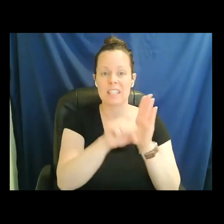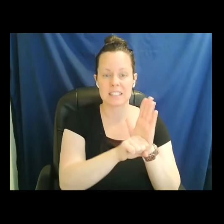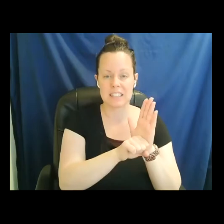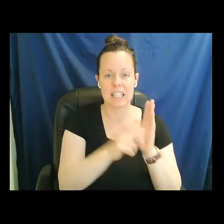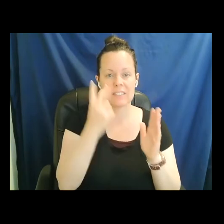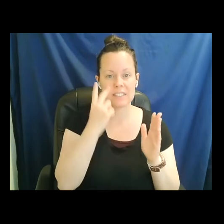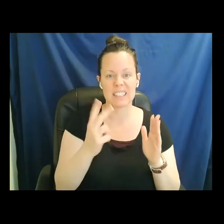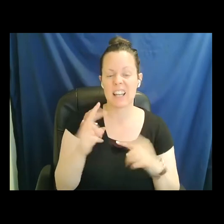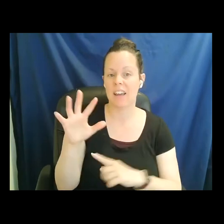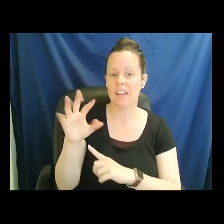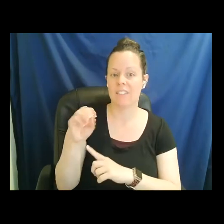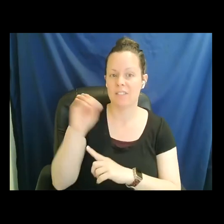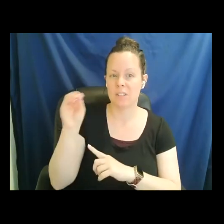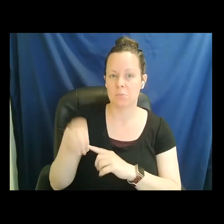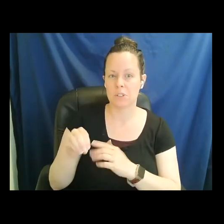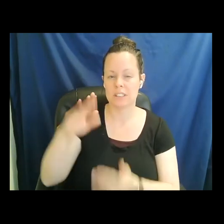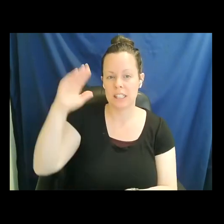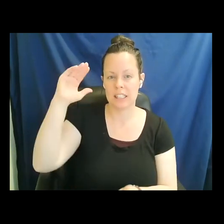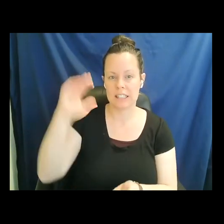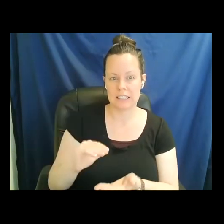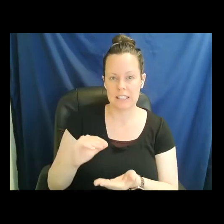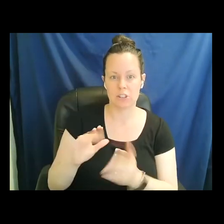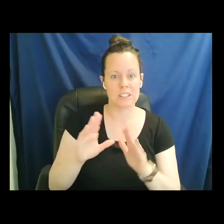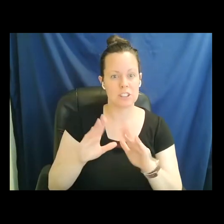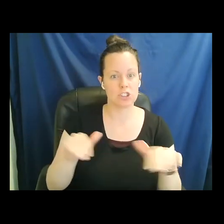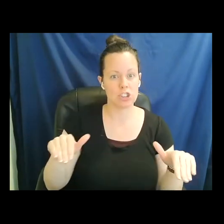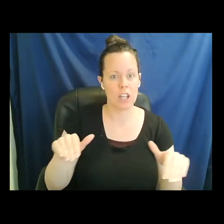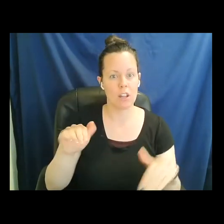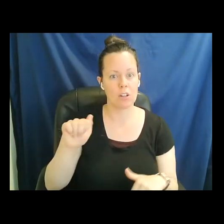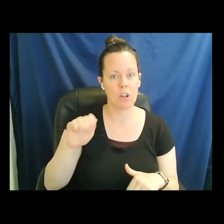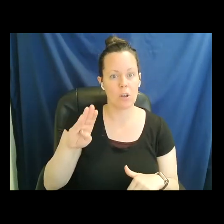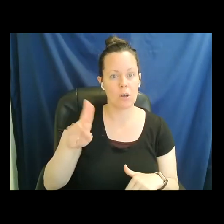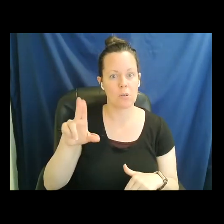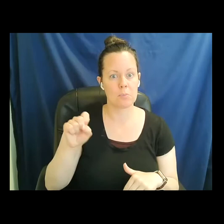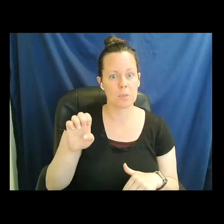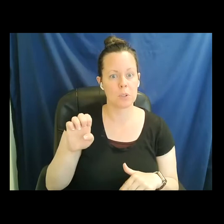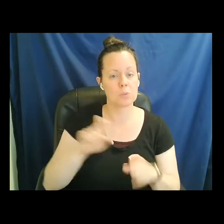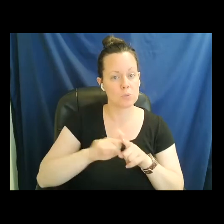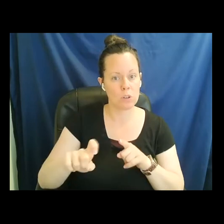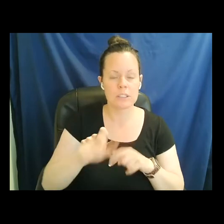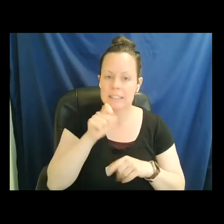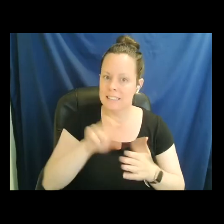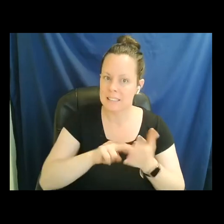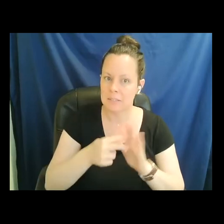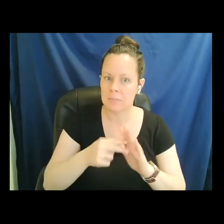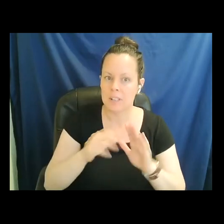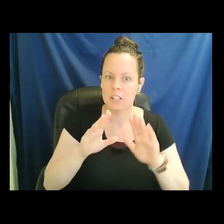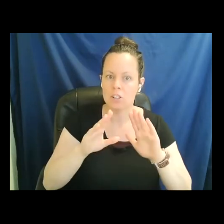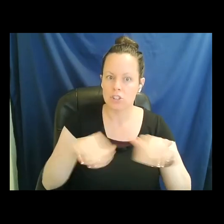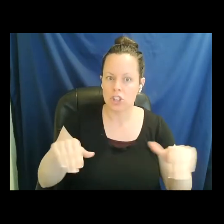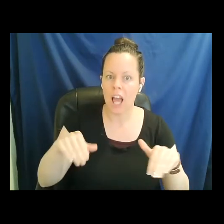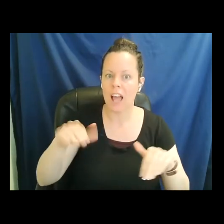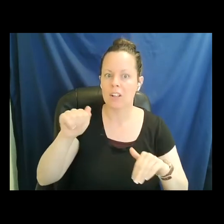a 50% decrease in child abuse calls. That does not mean that child abuse has decreased